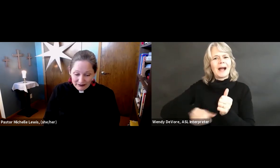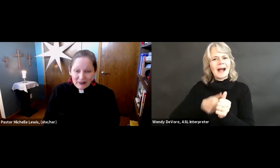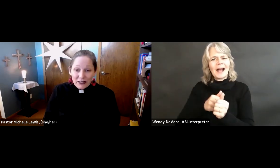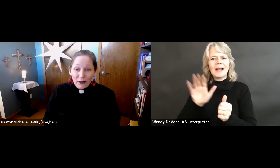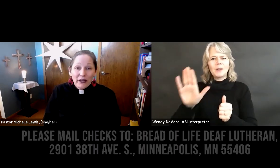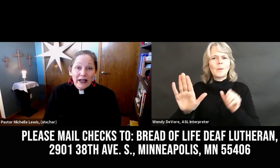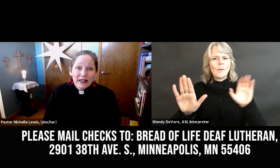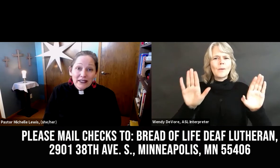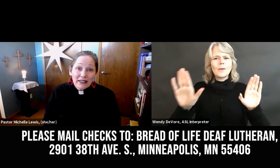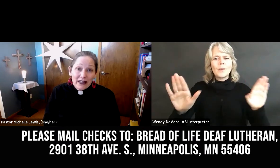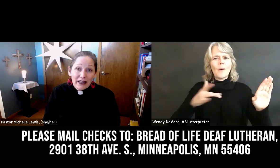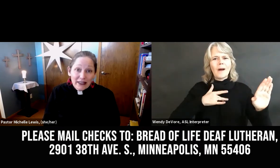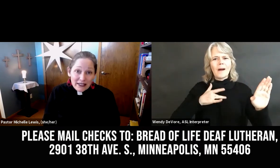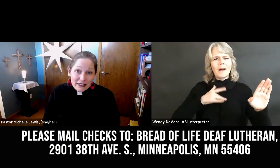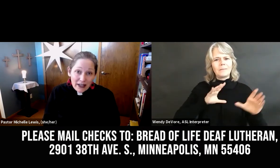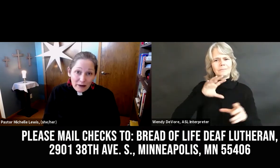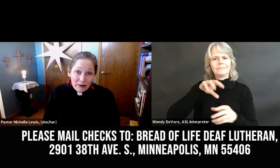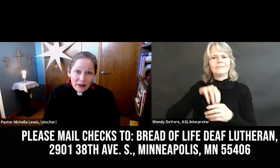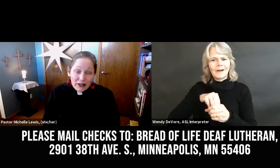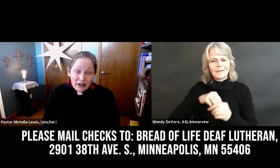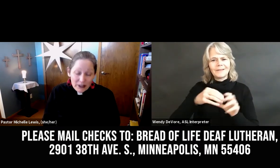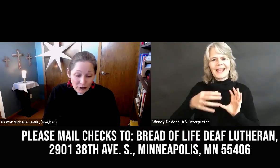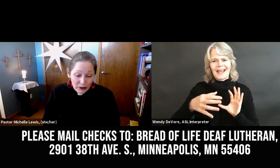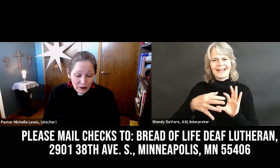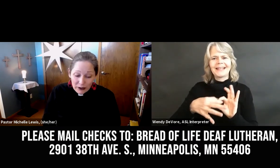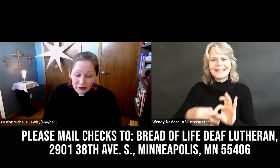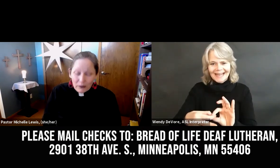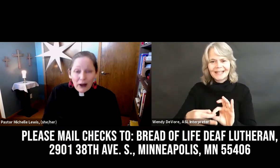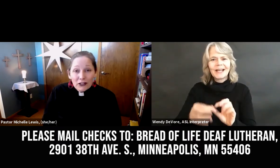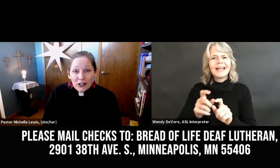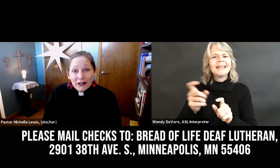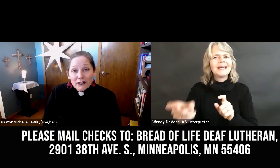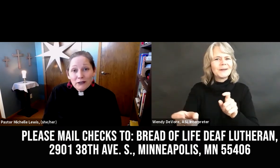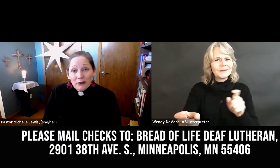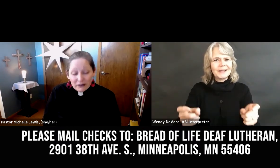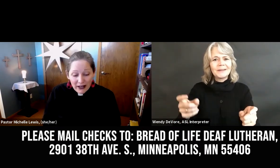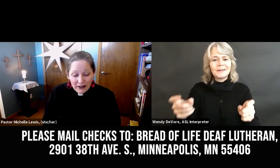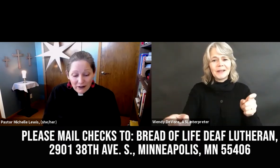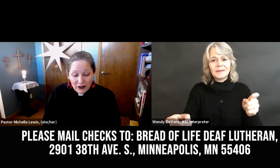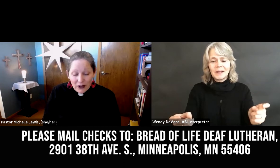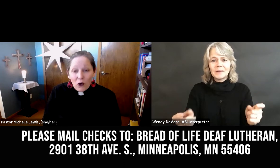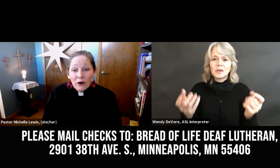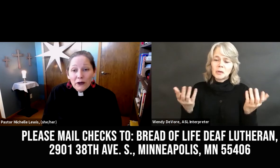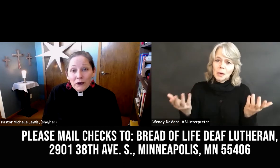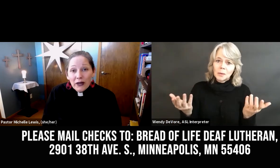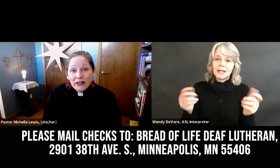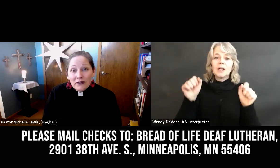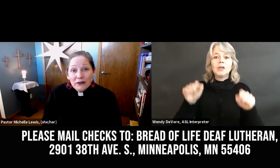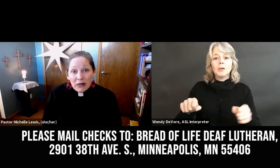So we ask that at this time, you would write a check to Bread of Life, or you can use